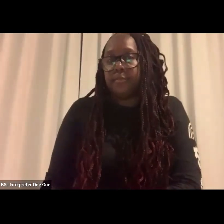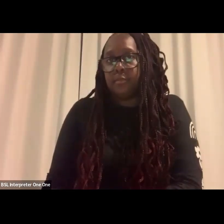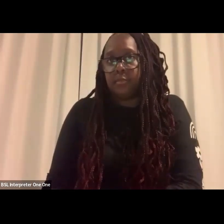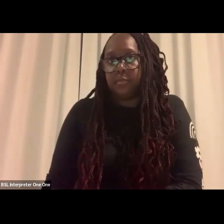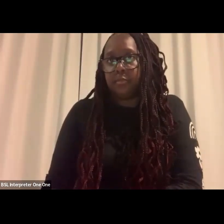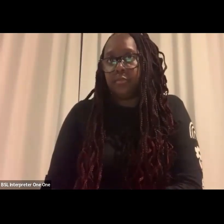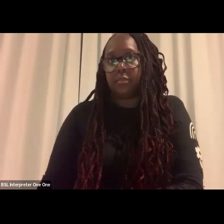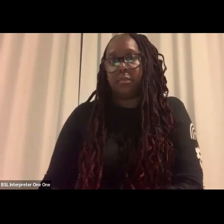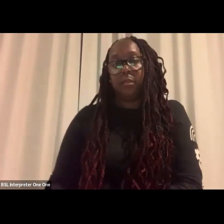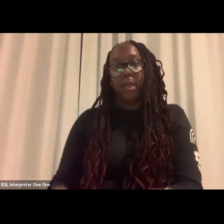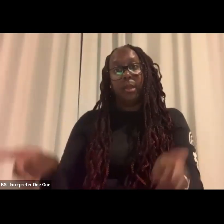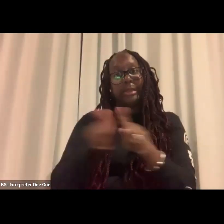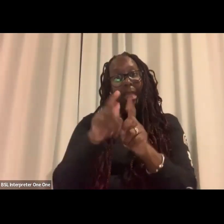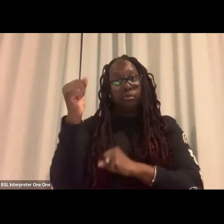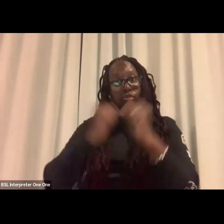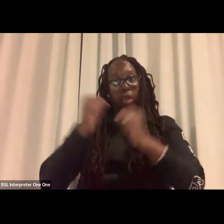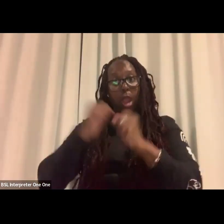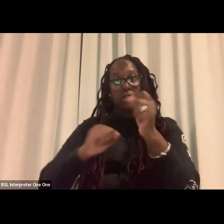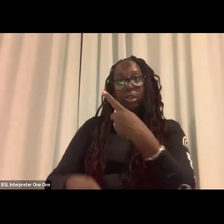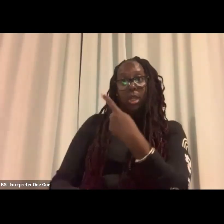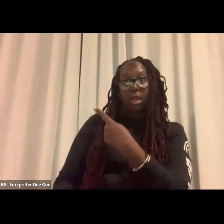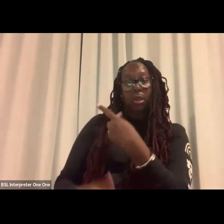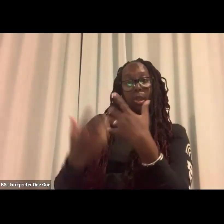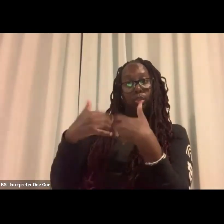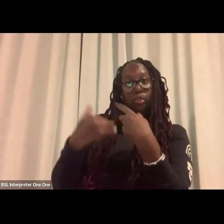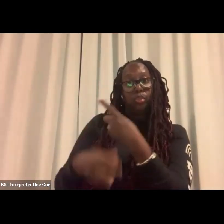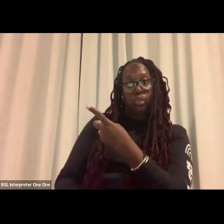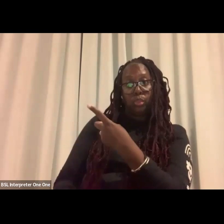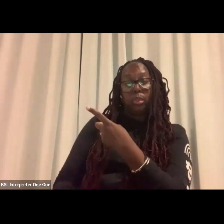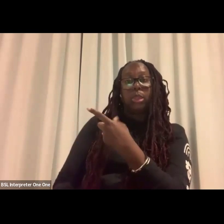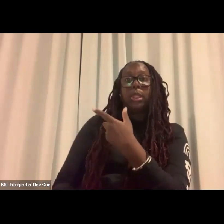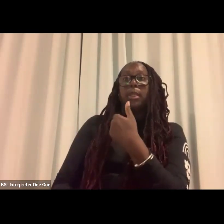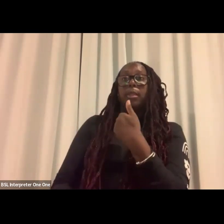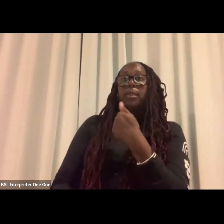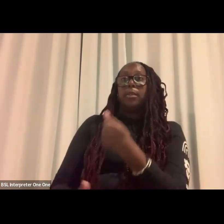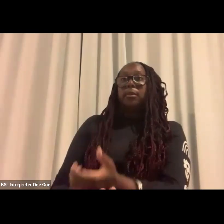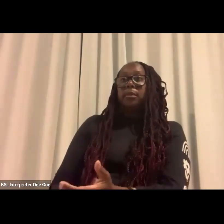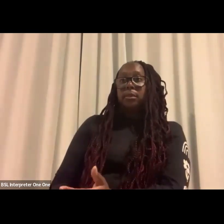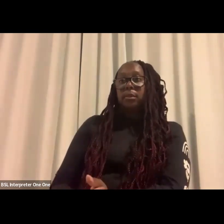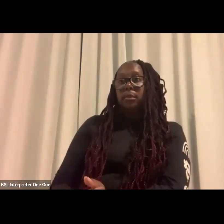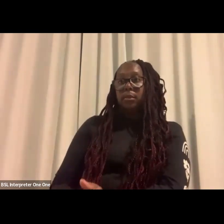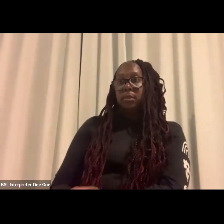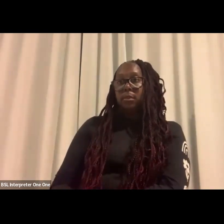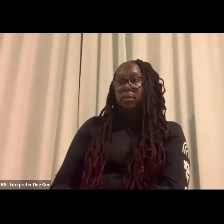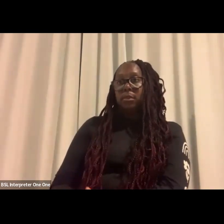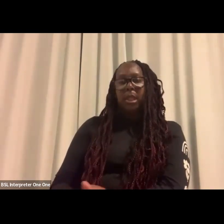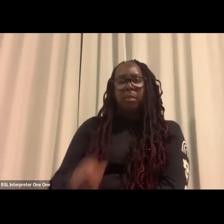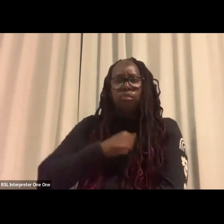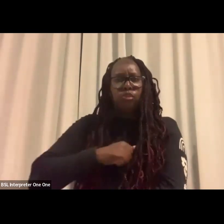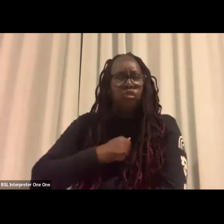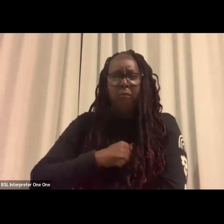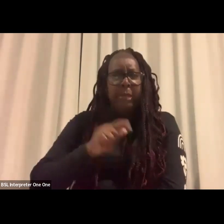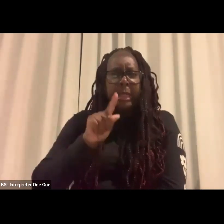To get a little more precise about the structure of the tool, I'm sorry, I